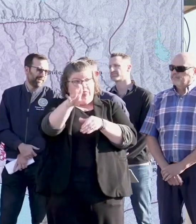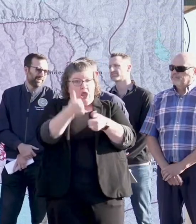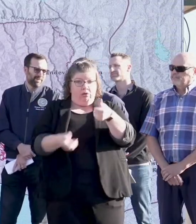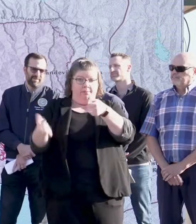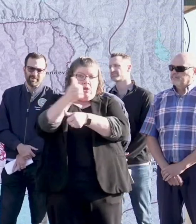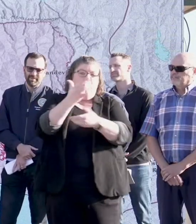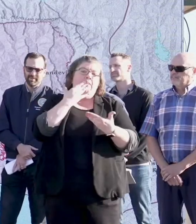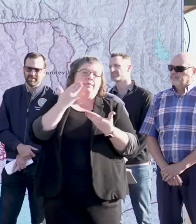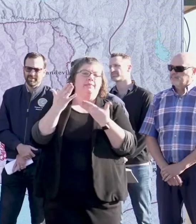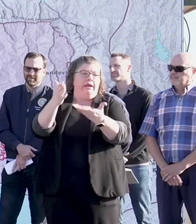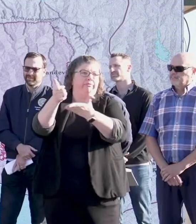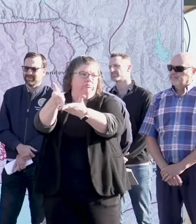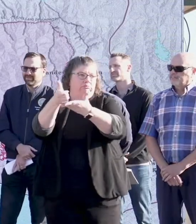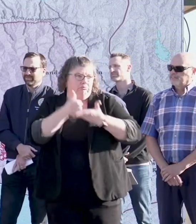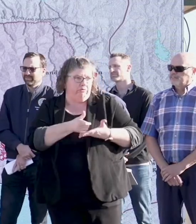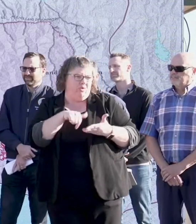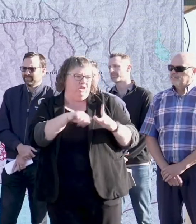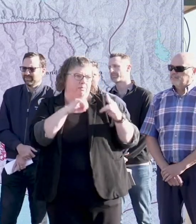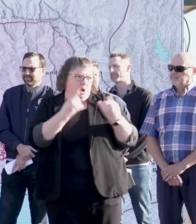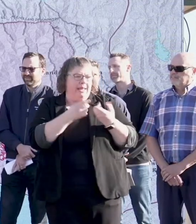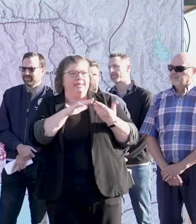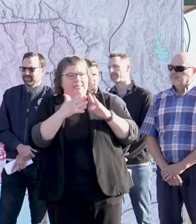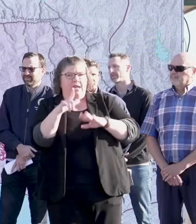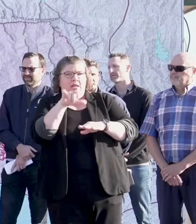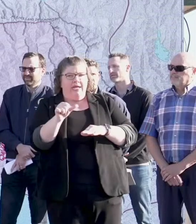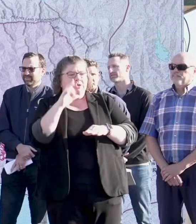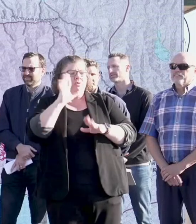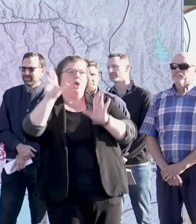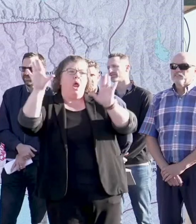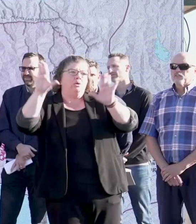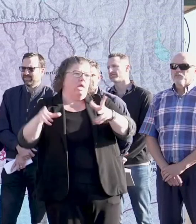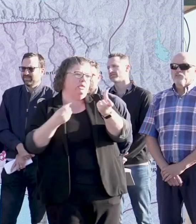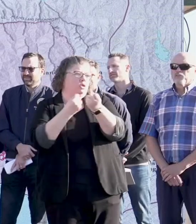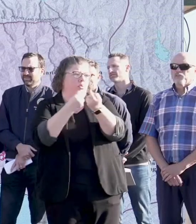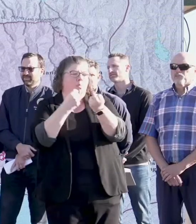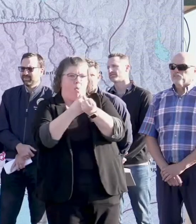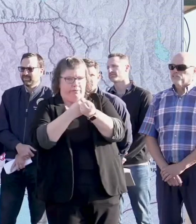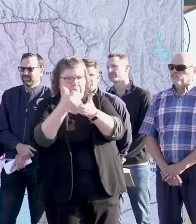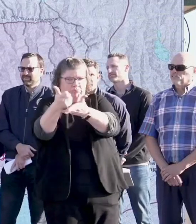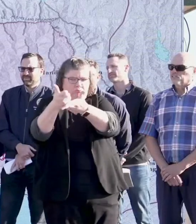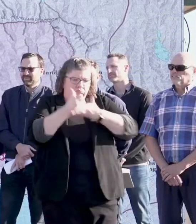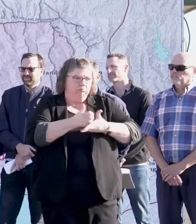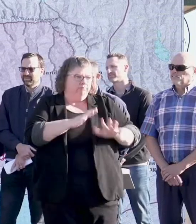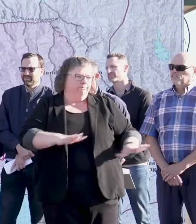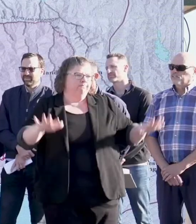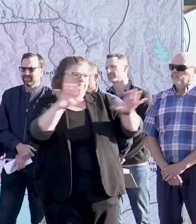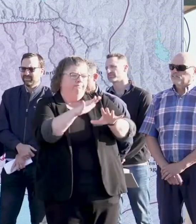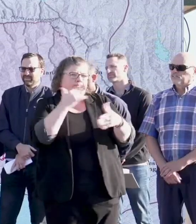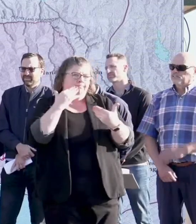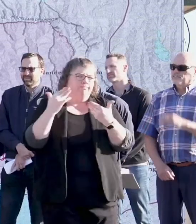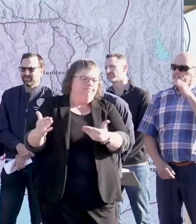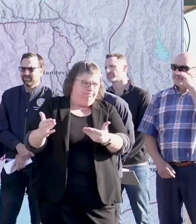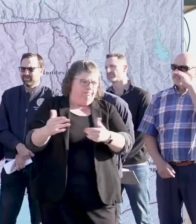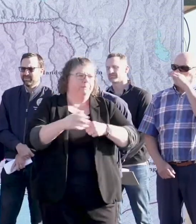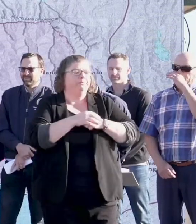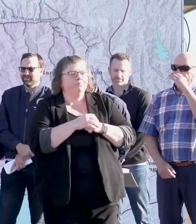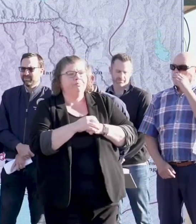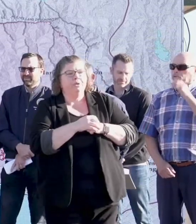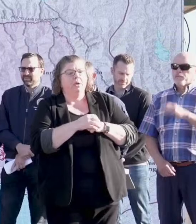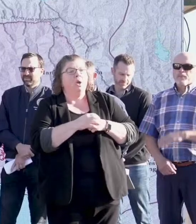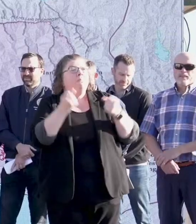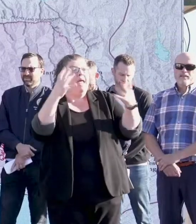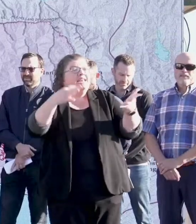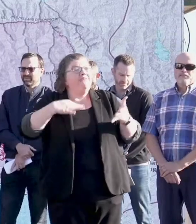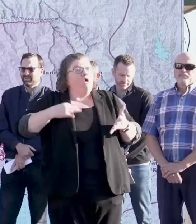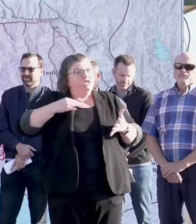thanked him on behalf of the department and the city of Los Angeles for their outstanding support and deployment into the area. We also have volunteers from